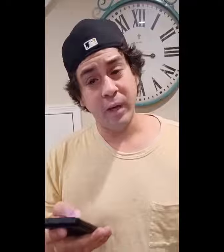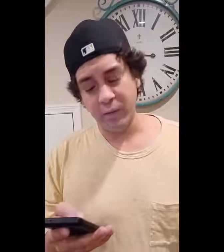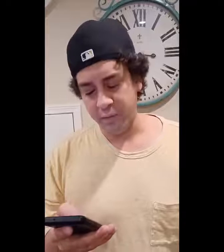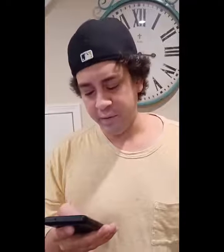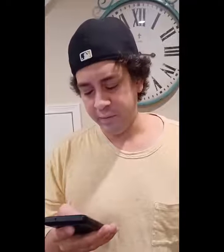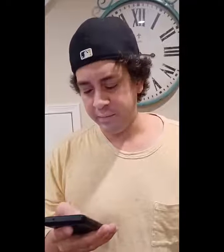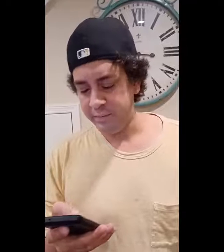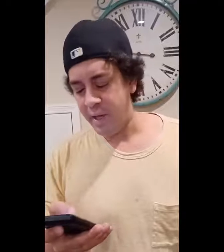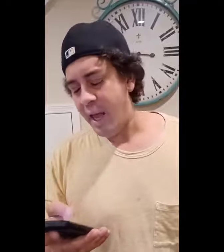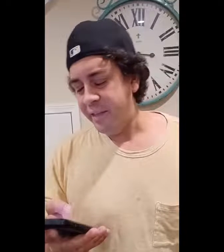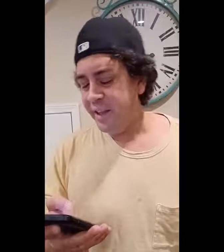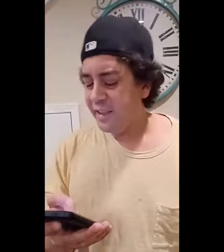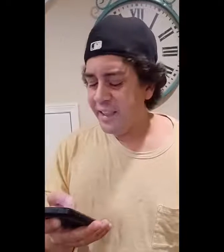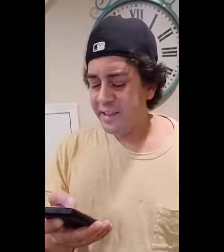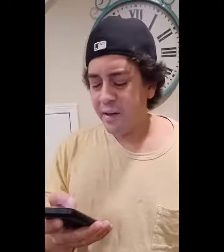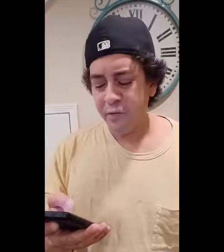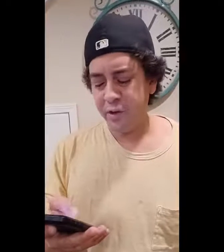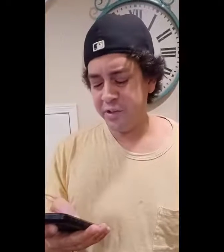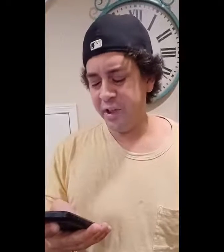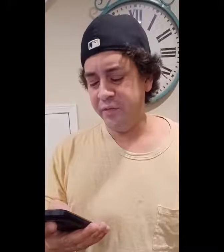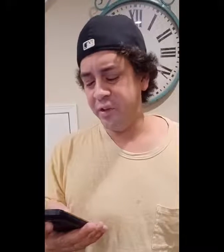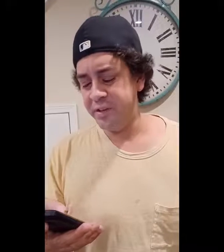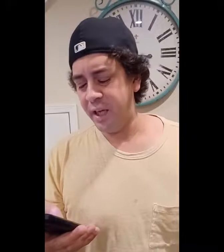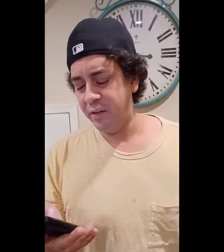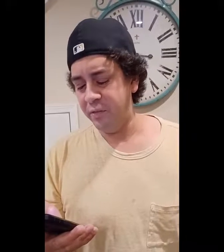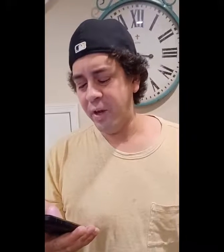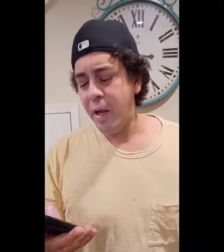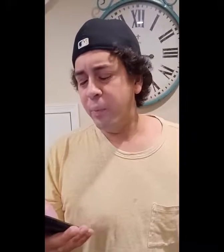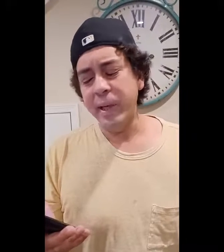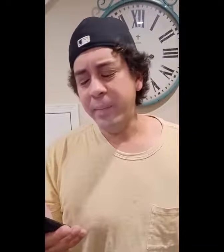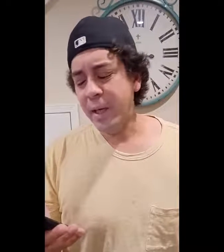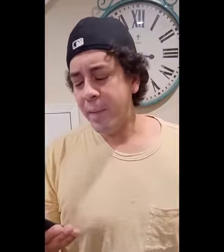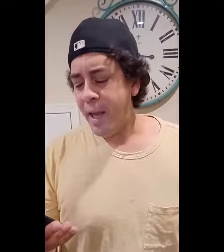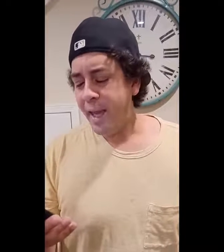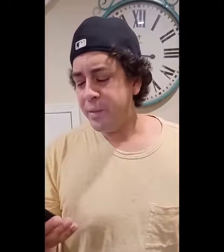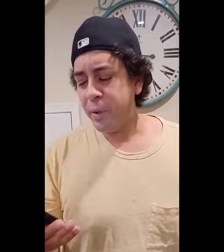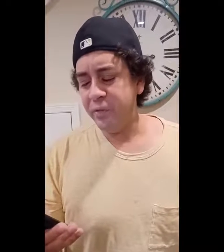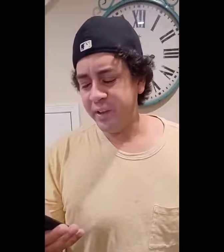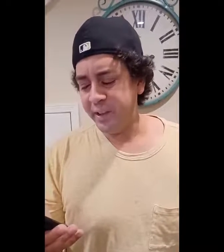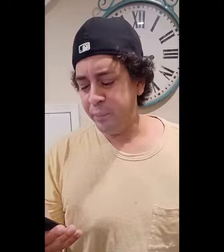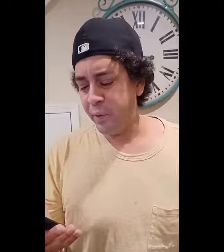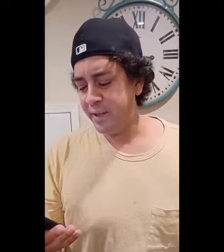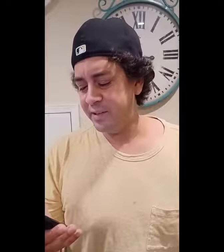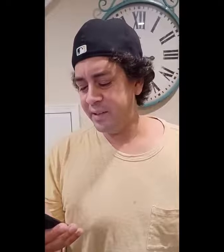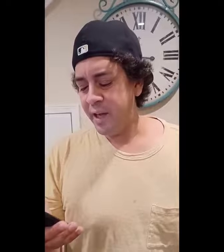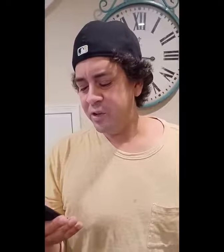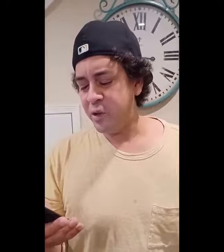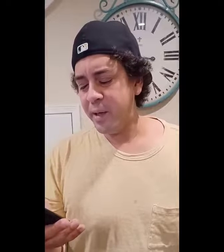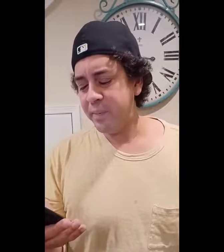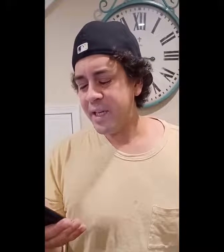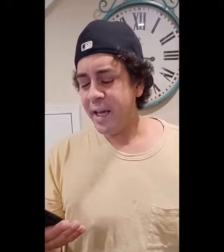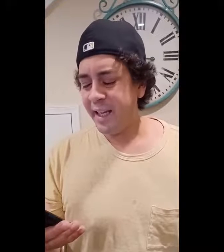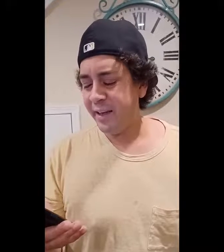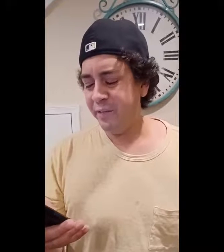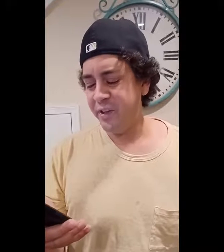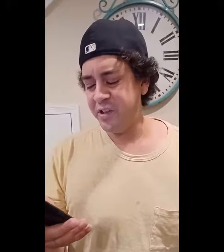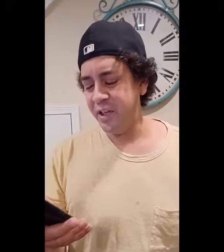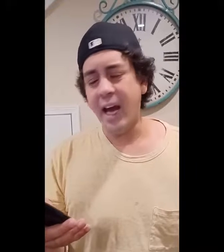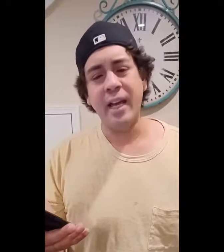ground. The elite version of yourself, premium and perfectly pressed, trimmed like a vision, eyes